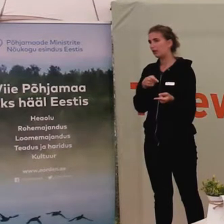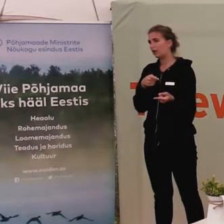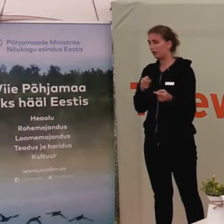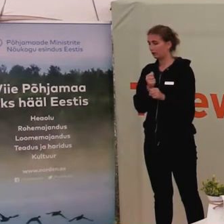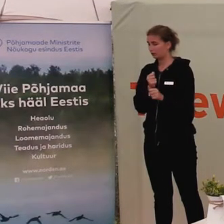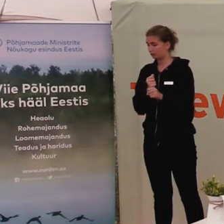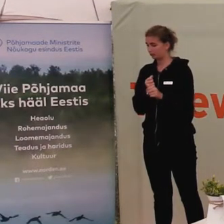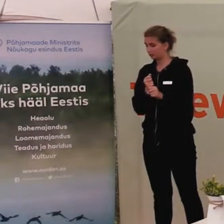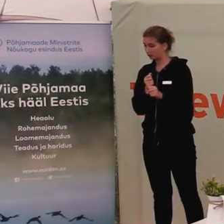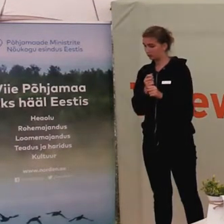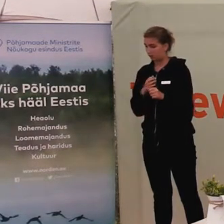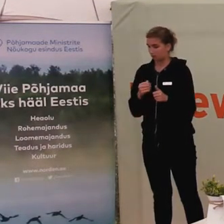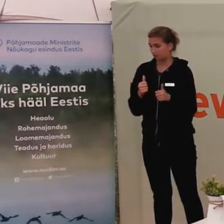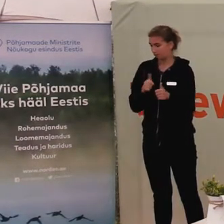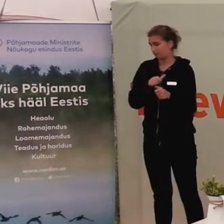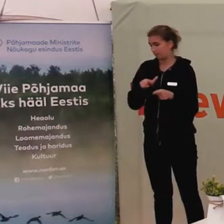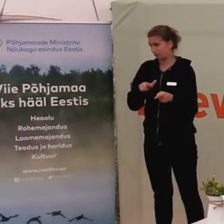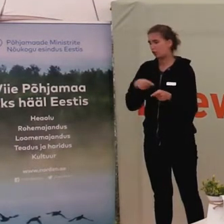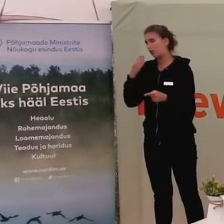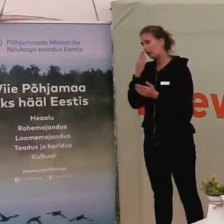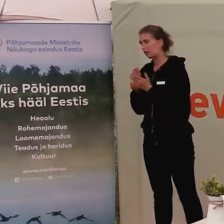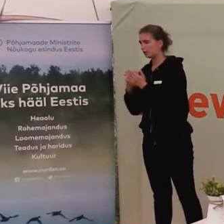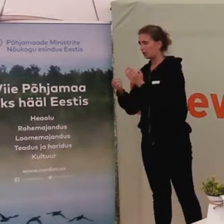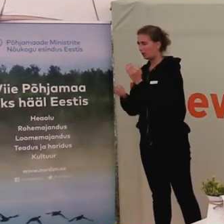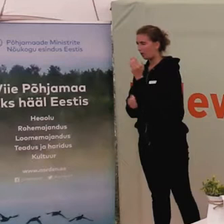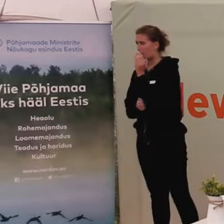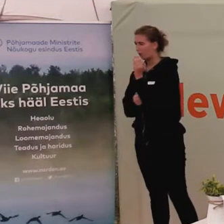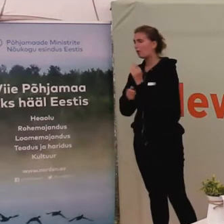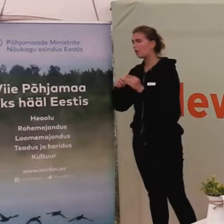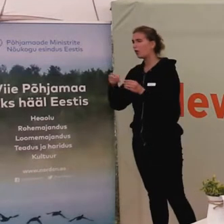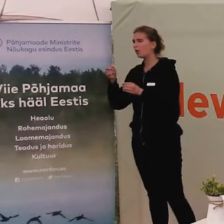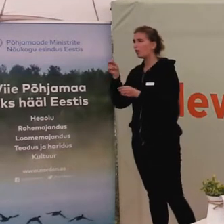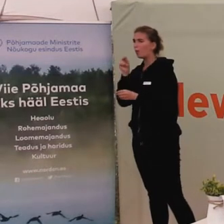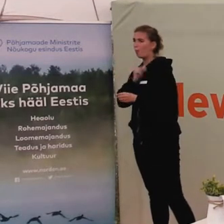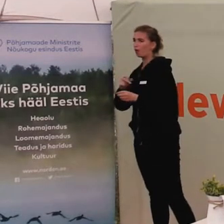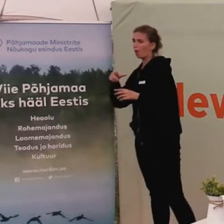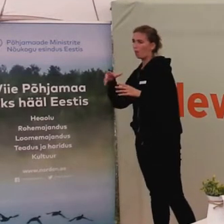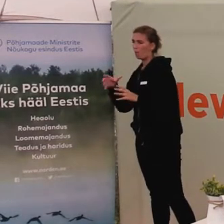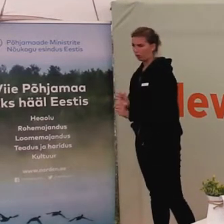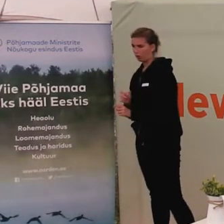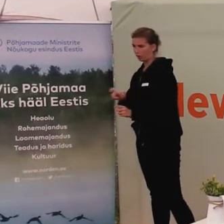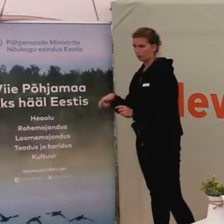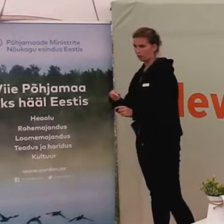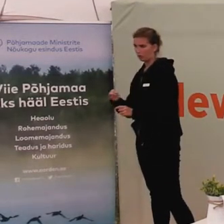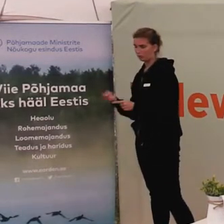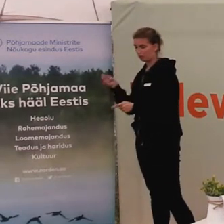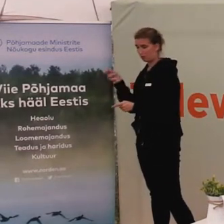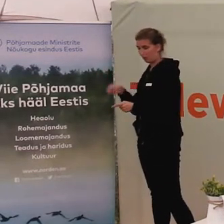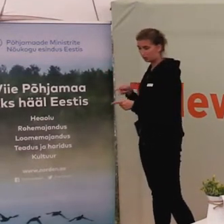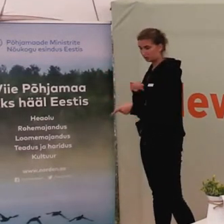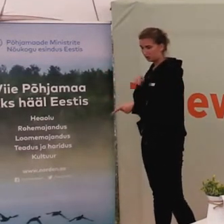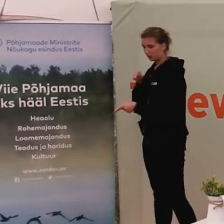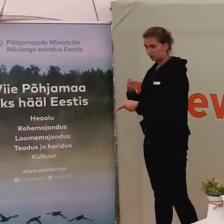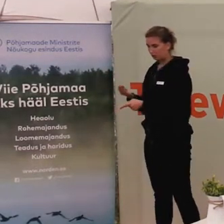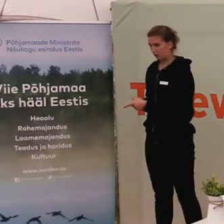because the low-income people will be, if things are taxed, the life gets